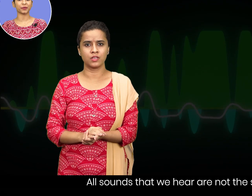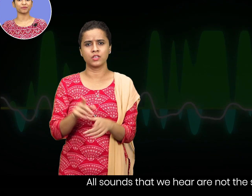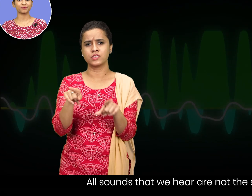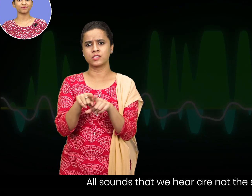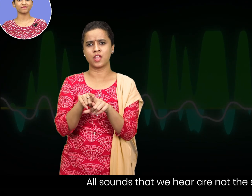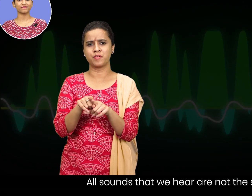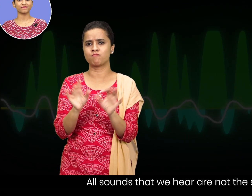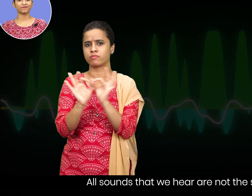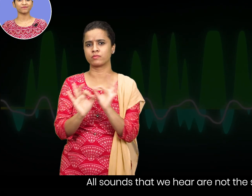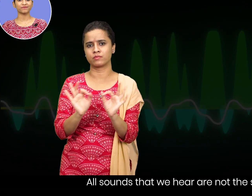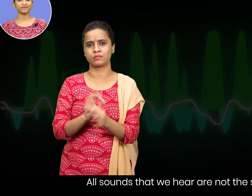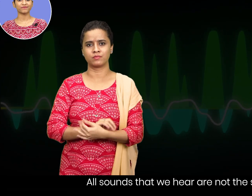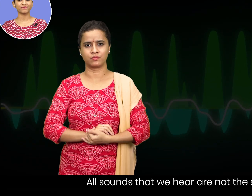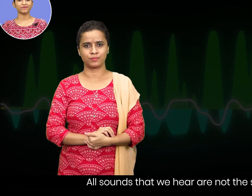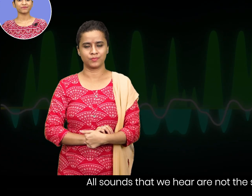the same.